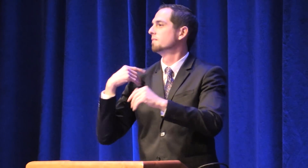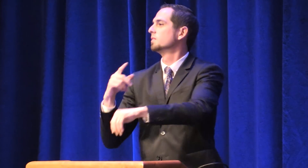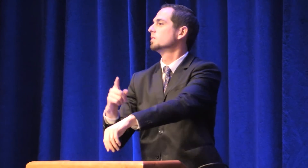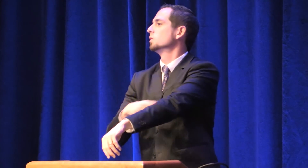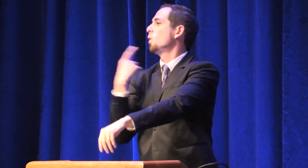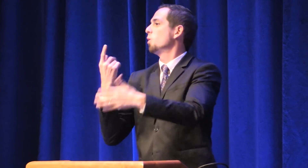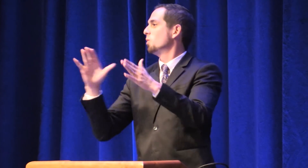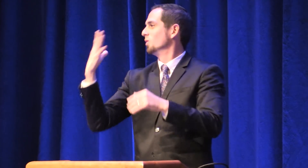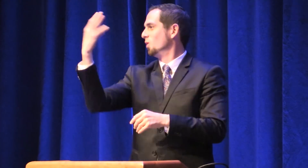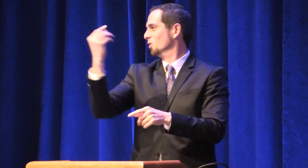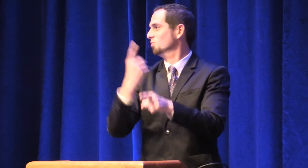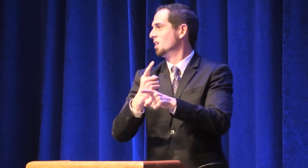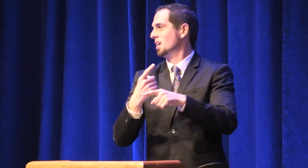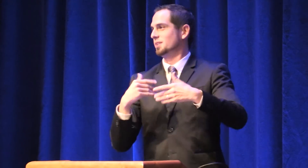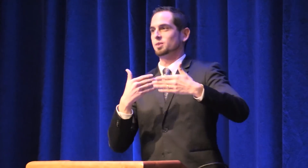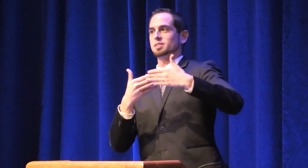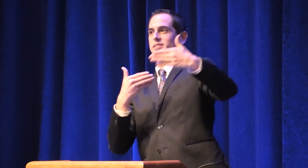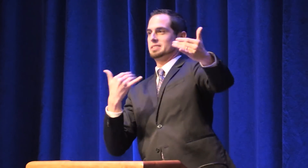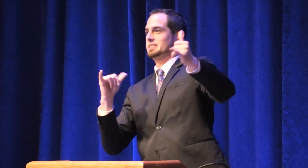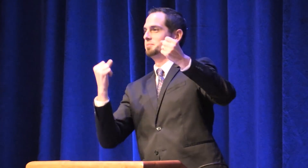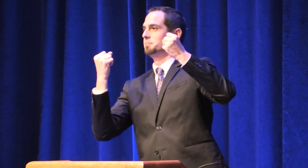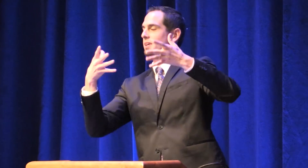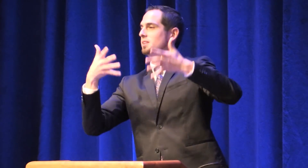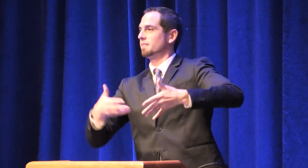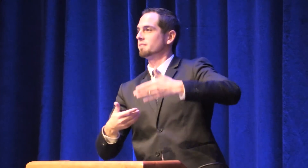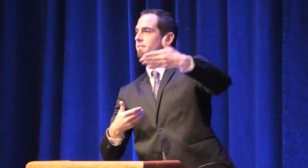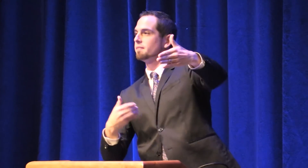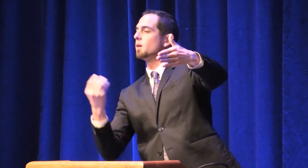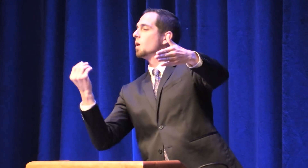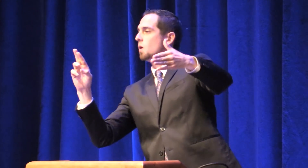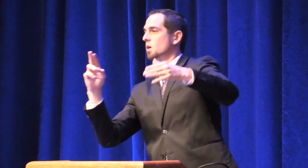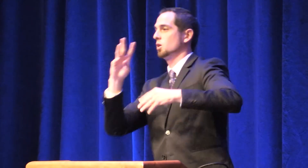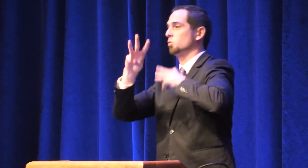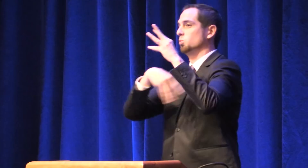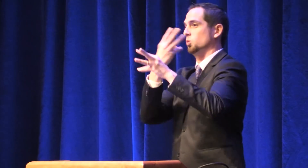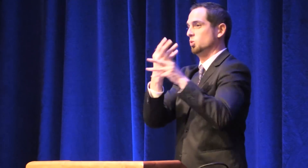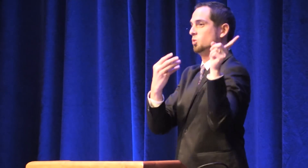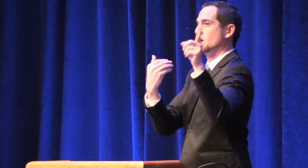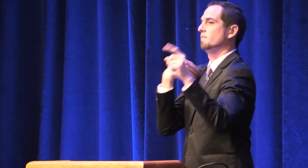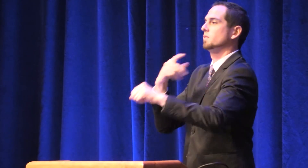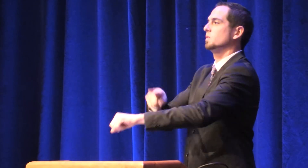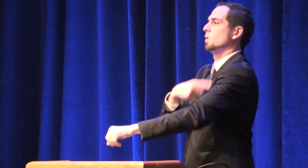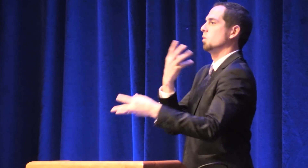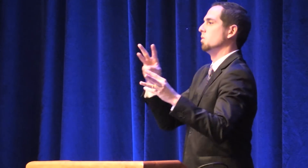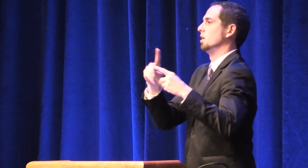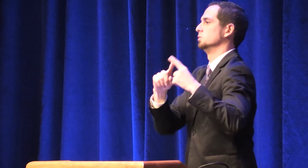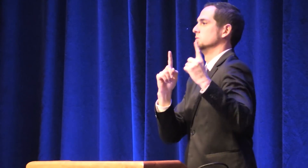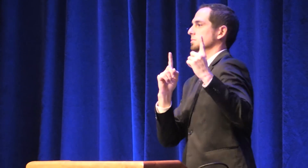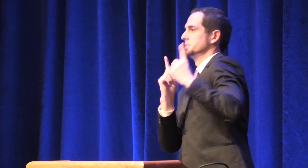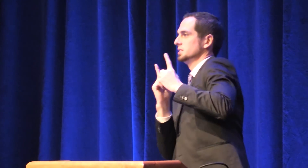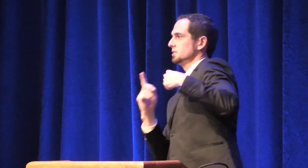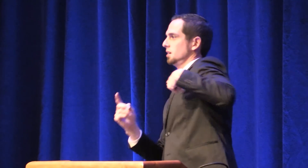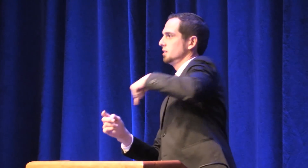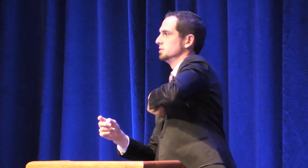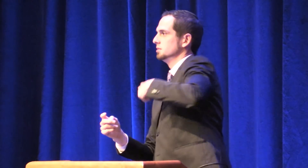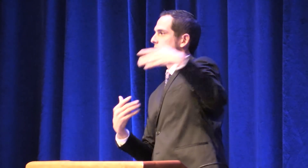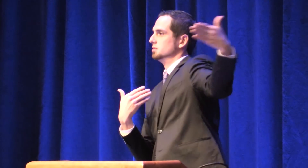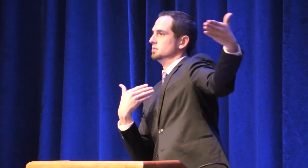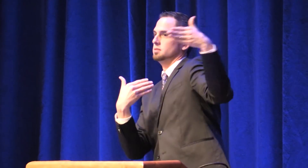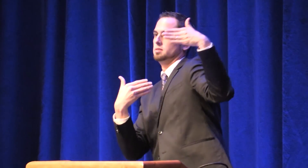As a community, we know that we have a long way to go. Or is it that the world has a lot of work